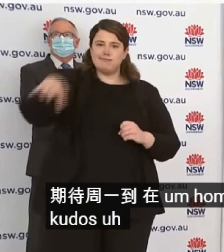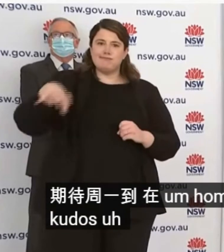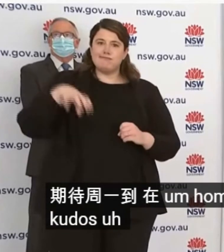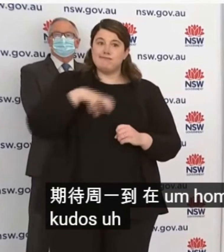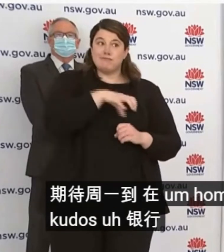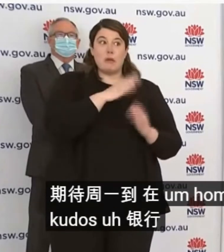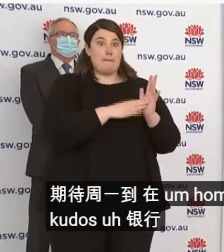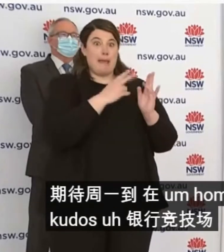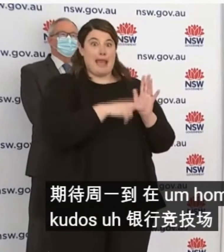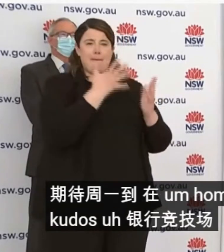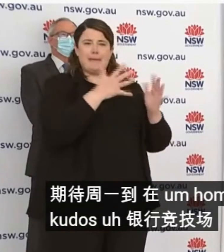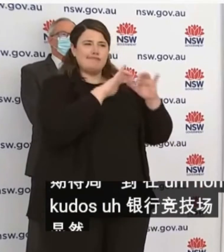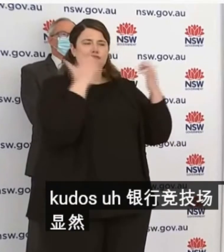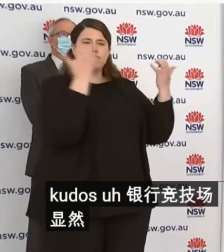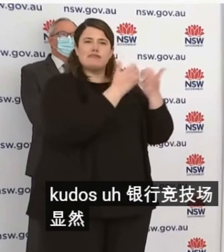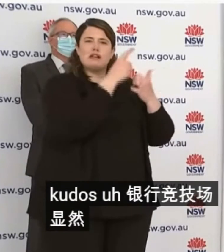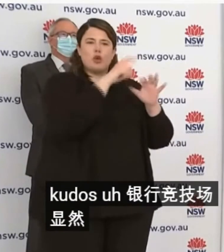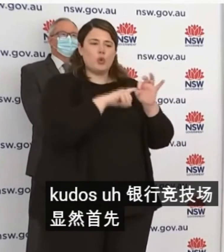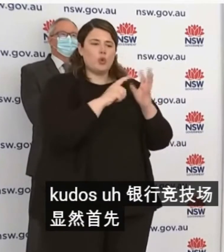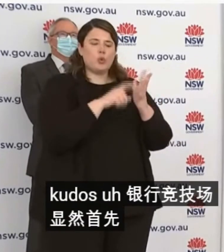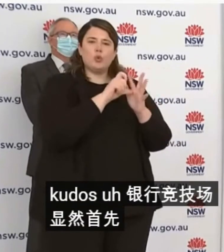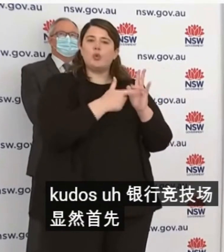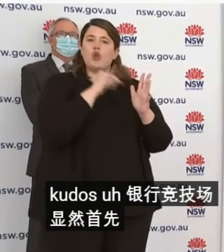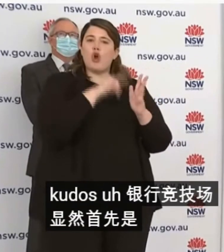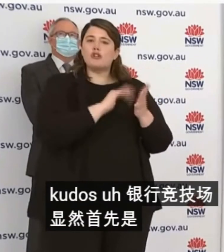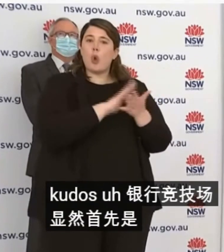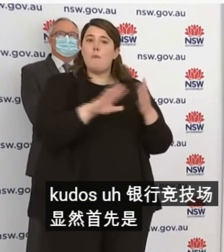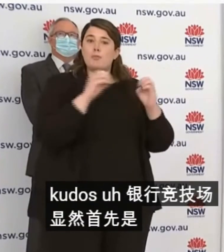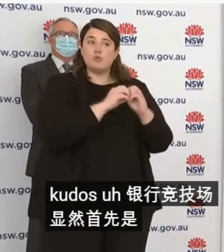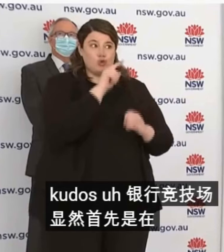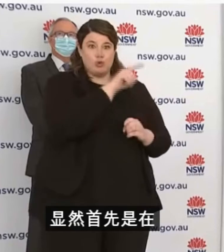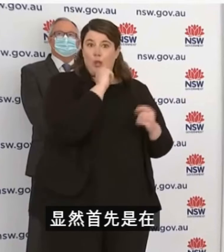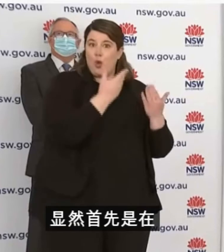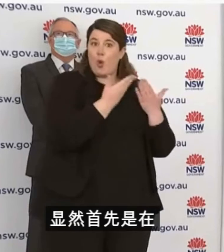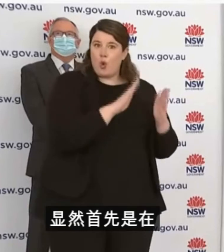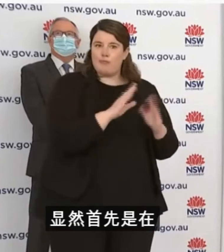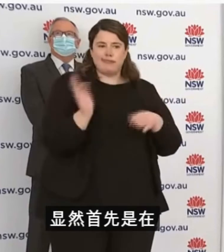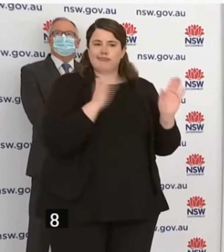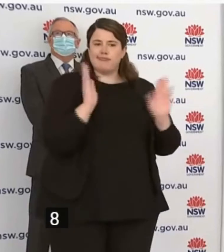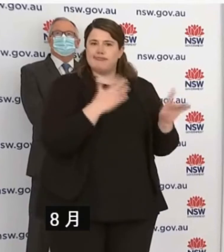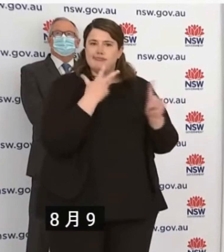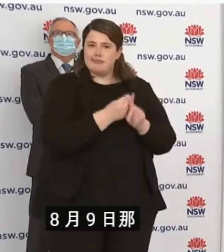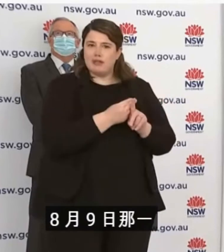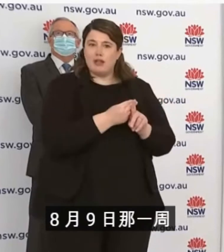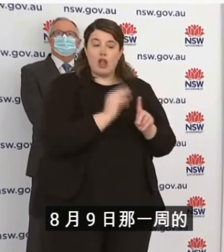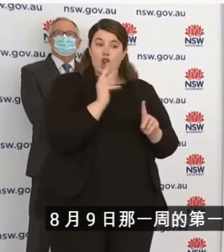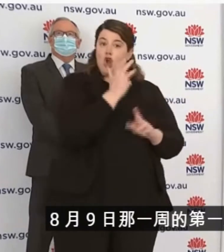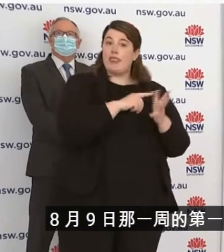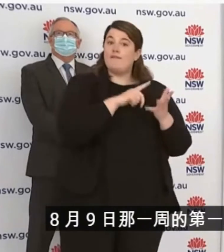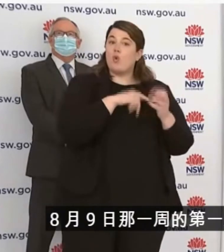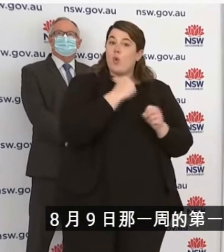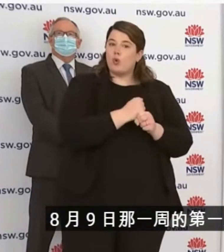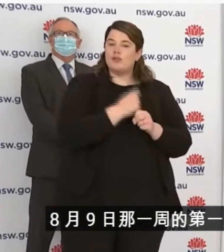Kudos Bank Arena in Homebush. Obviously, firstly, in that first week, in the week of 9th of August